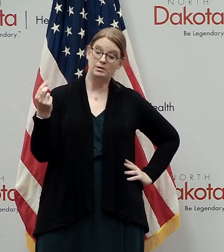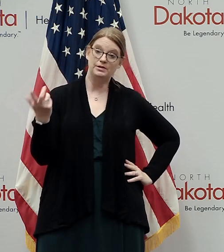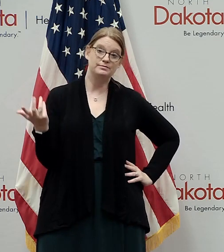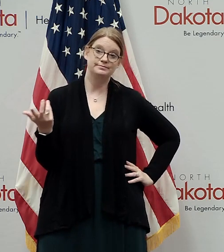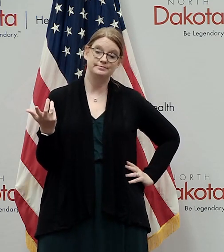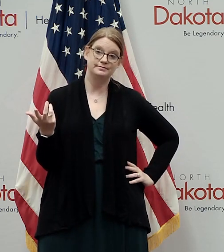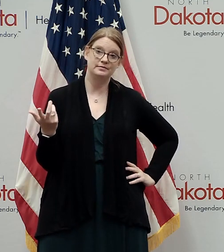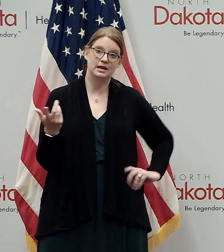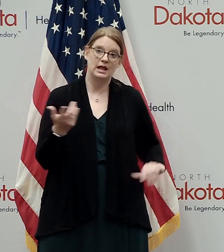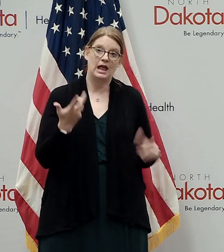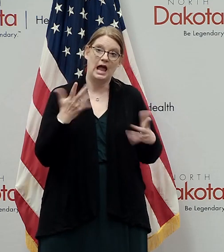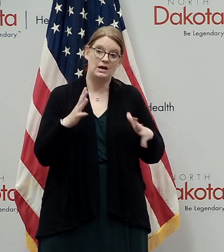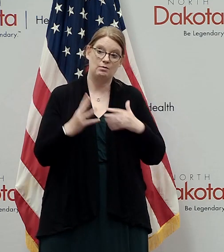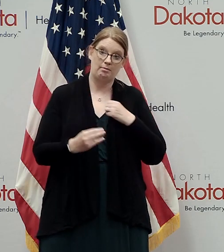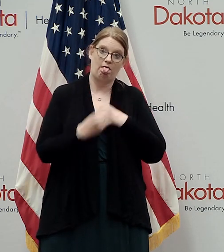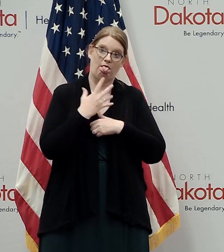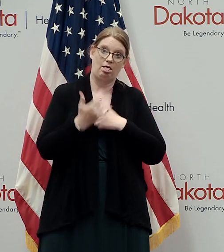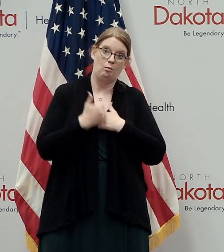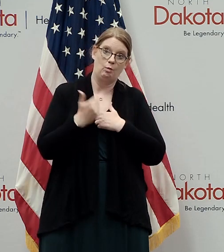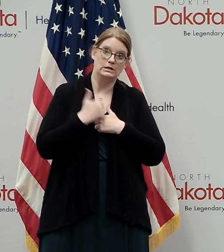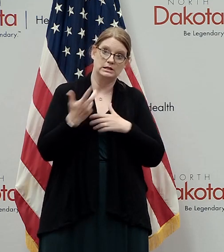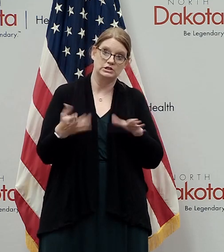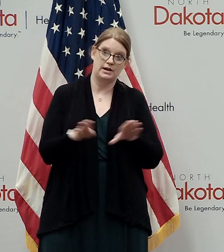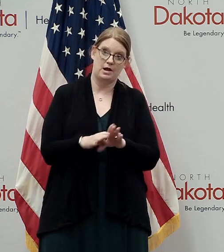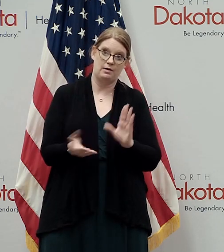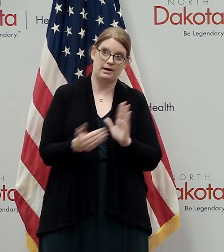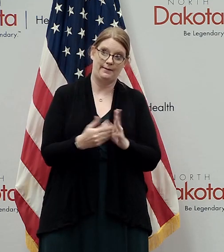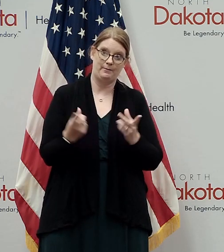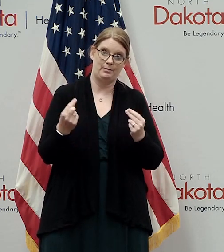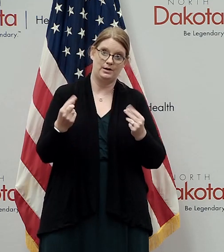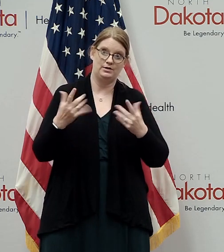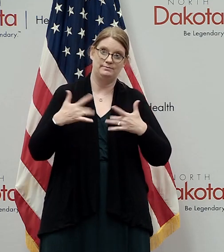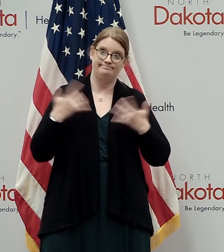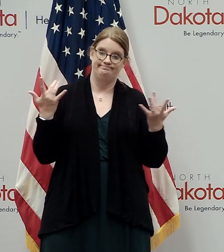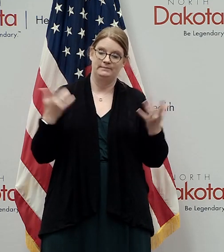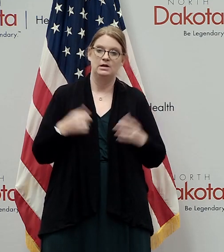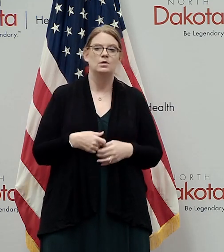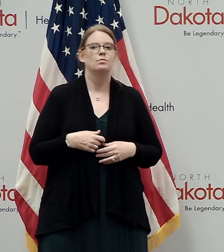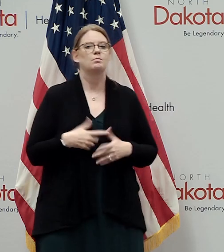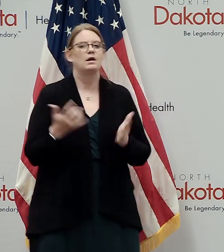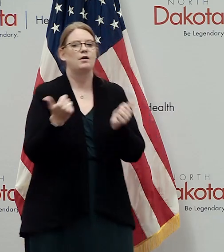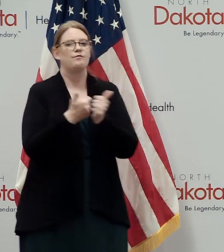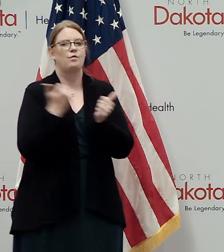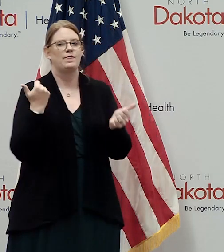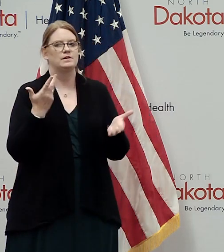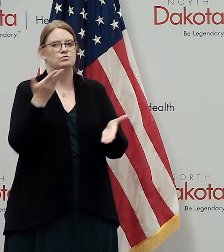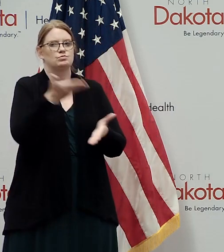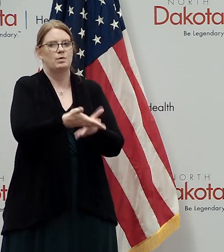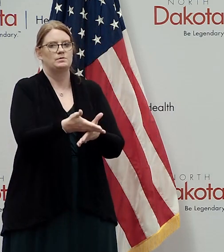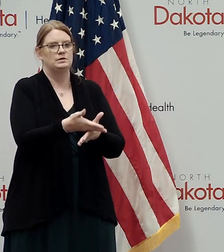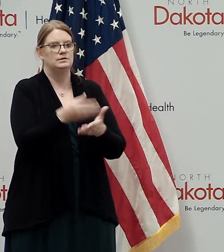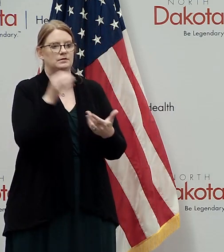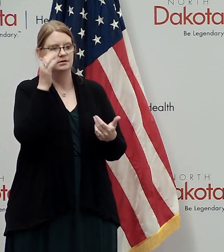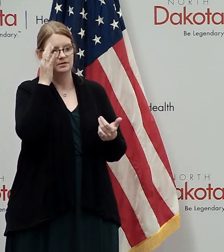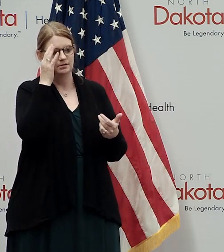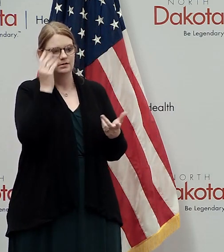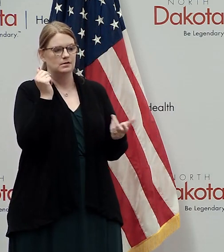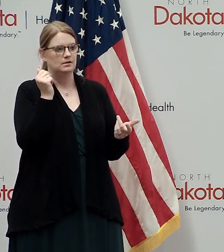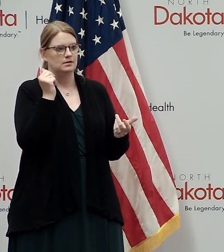have to be put at risk again of having to be shut down? So we want to avoid those disruptions, and one of the way we do that is we